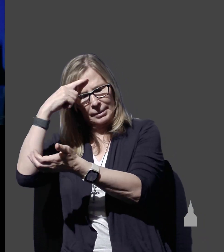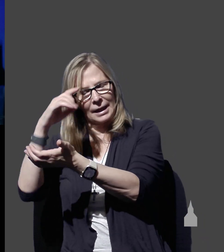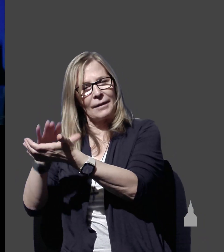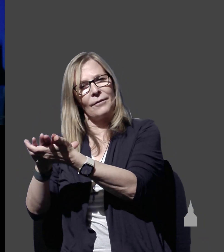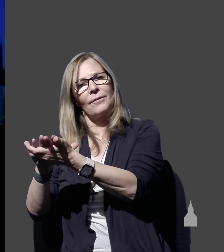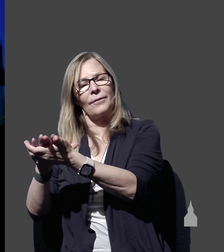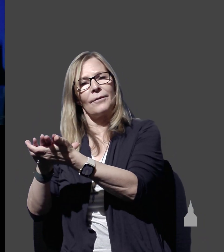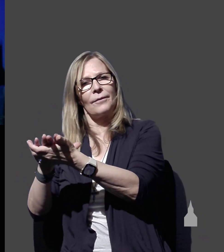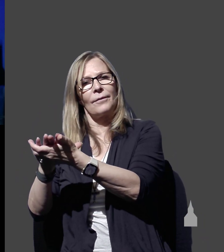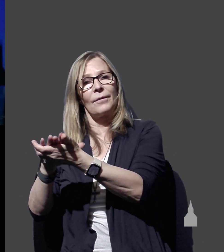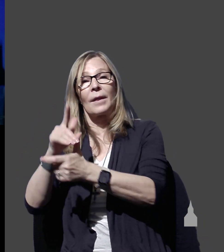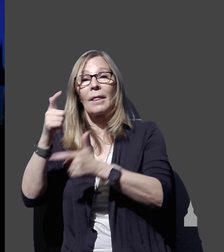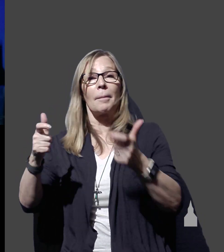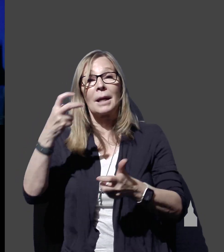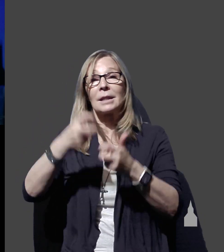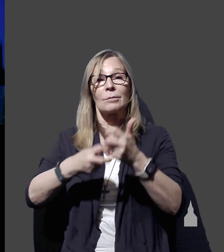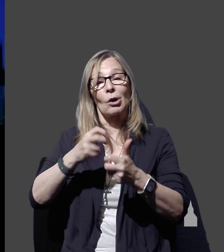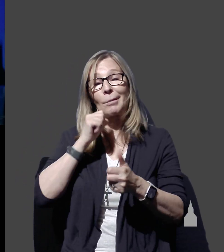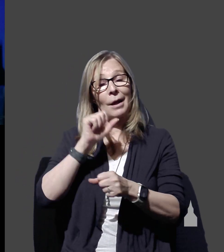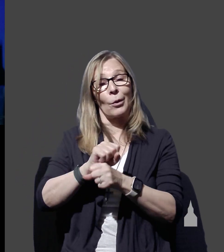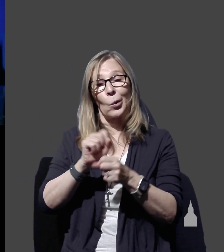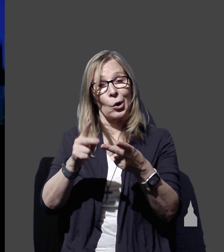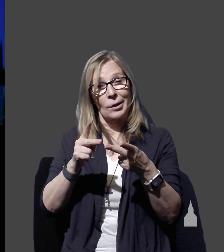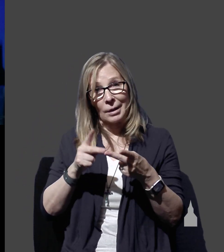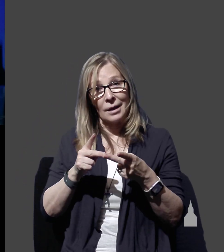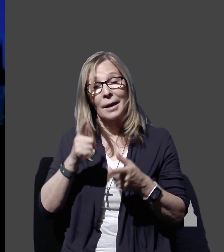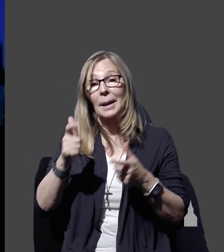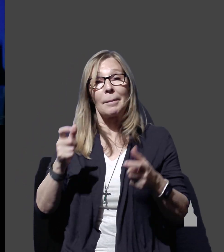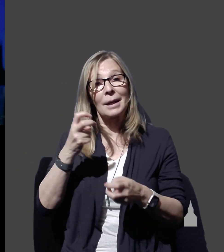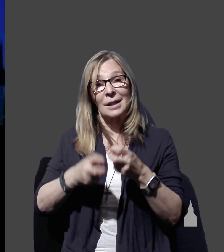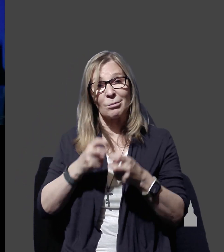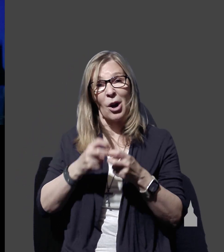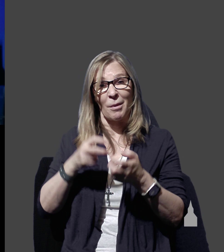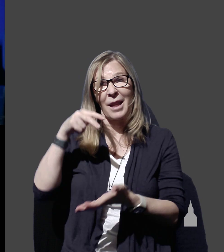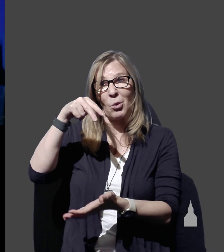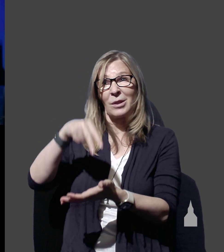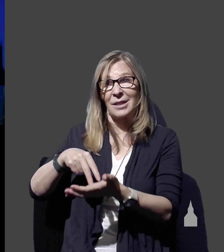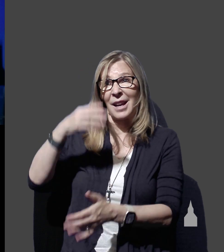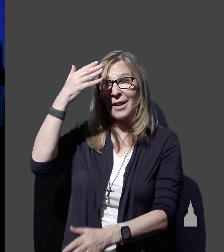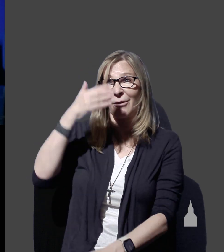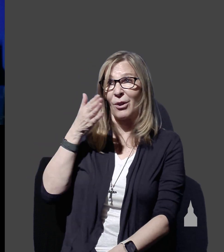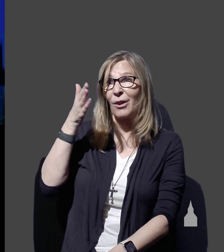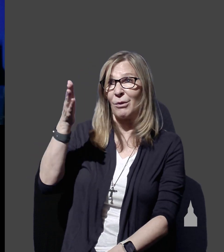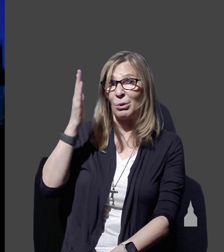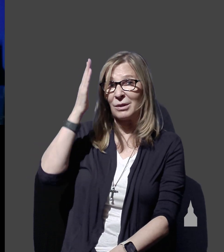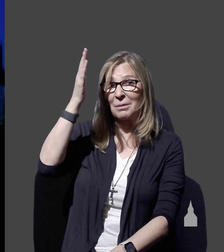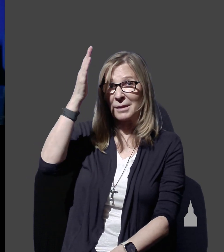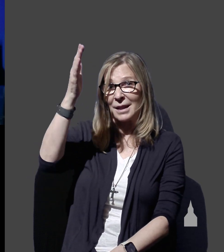Lord, their biggest problem is not the workplace. Their biggest problem is that they're going to stand before you one day.